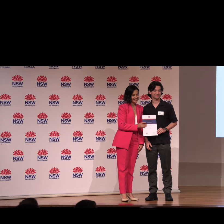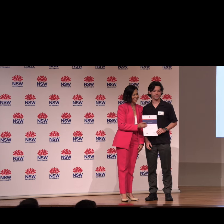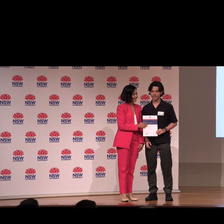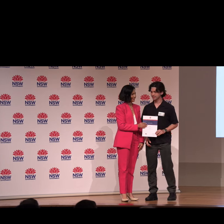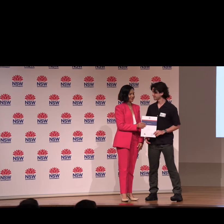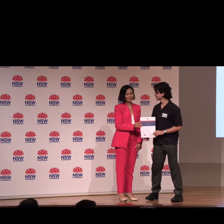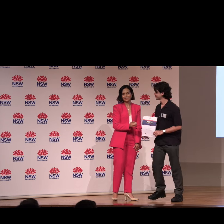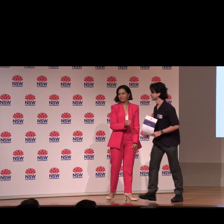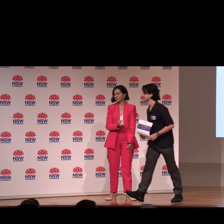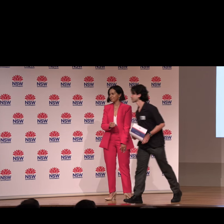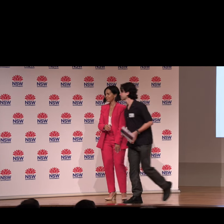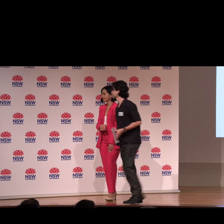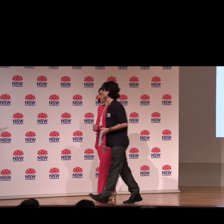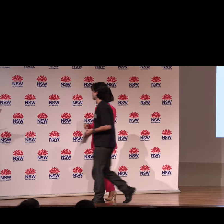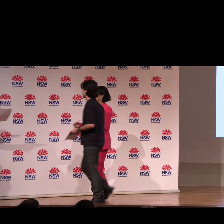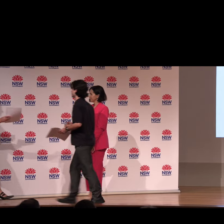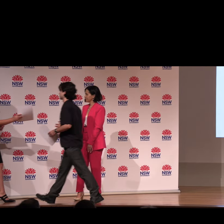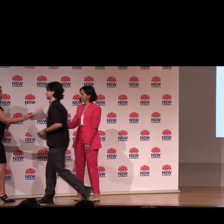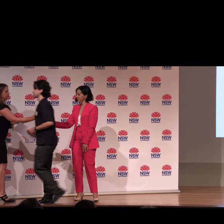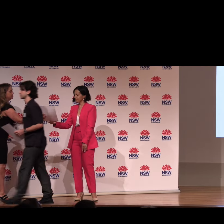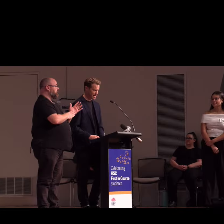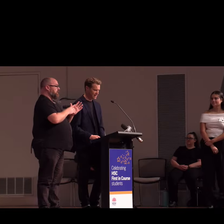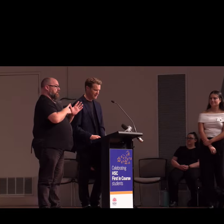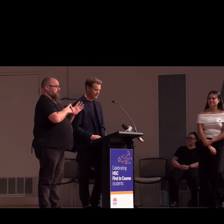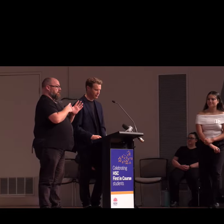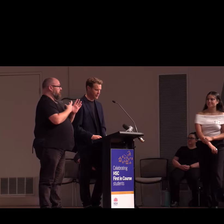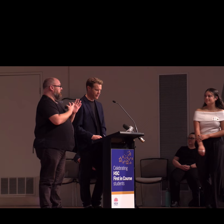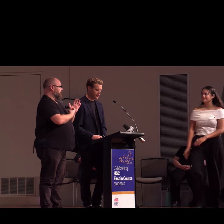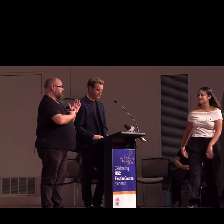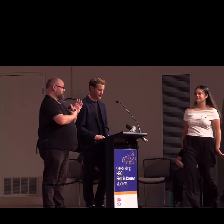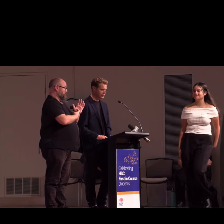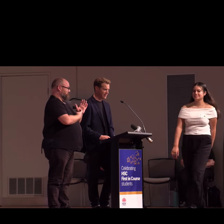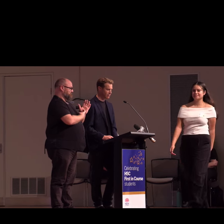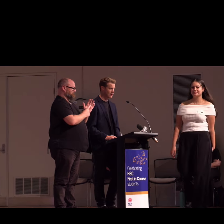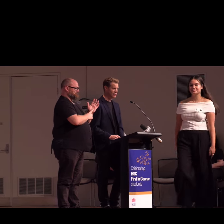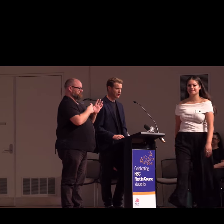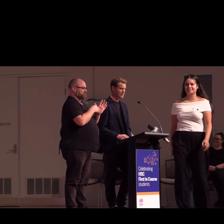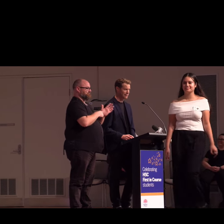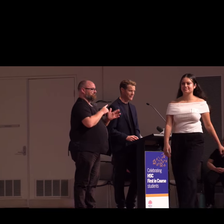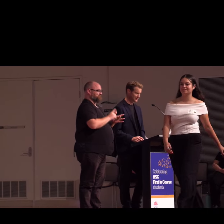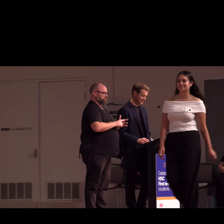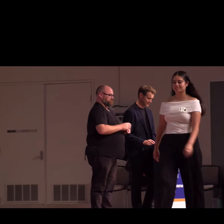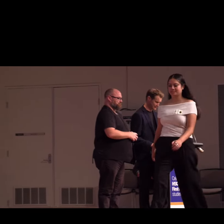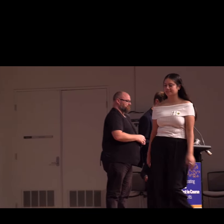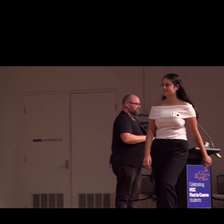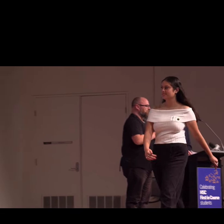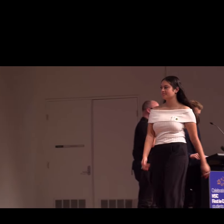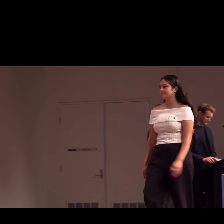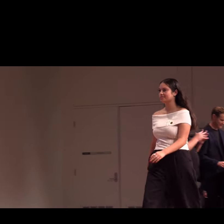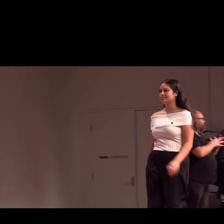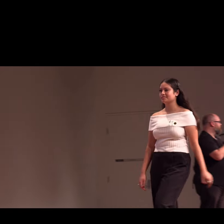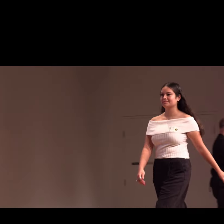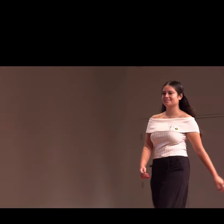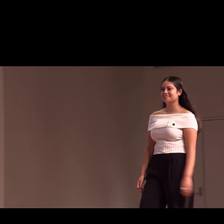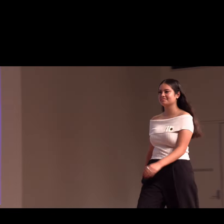In Indonesian Beginners, Melati Indah Siswoyo, New South Wales School of Languages.